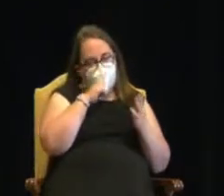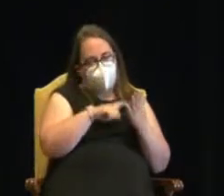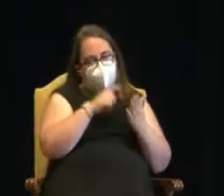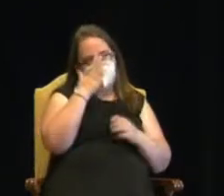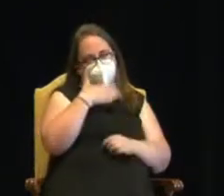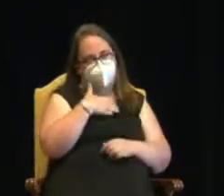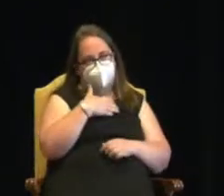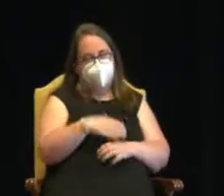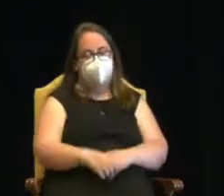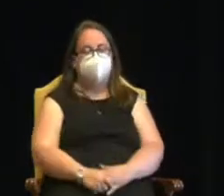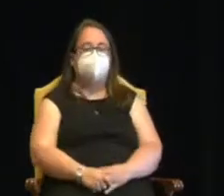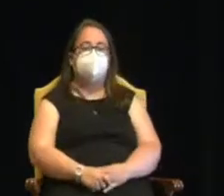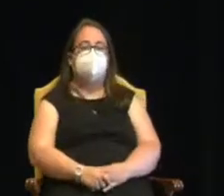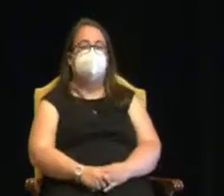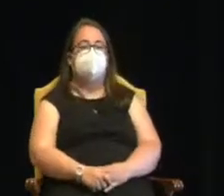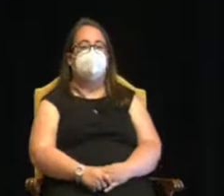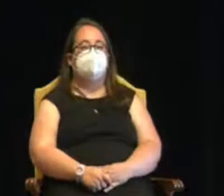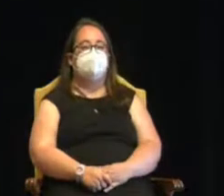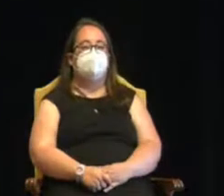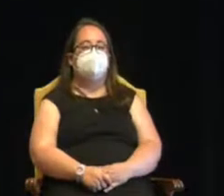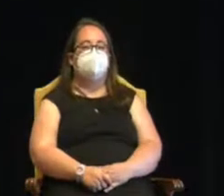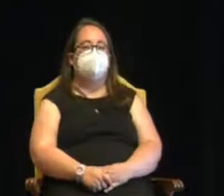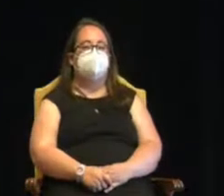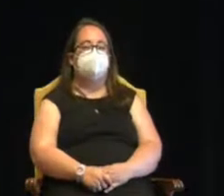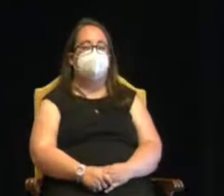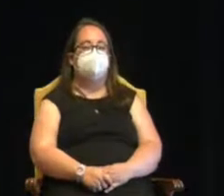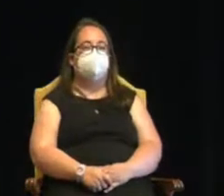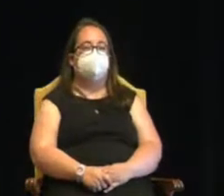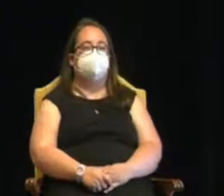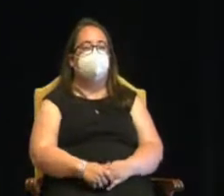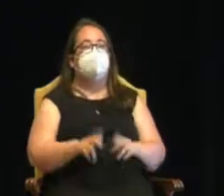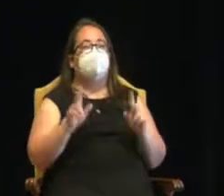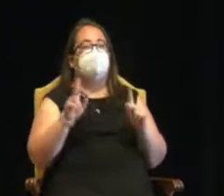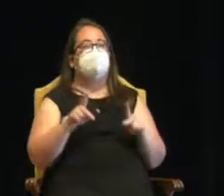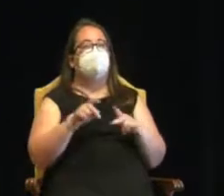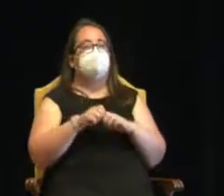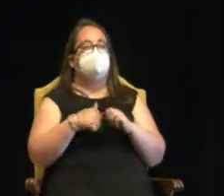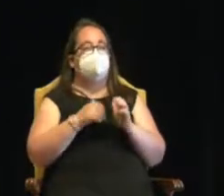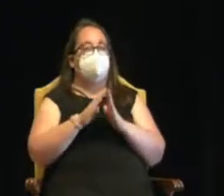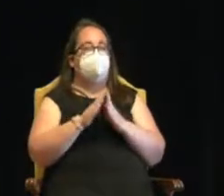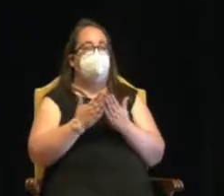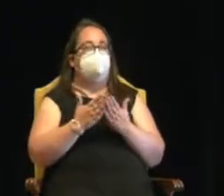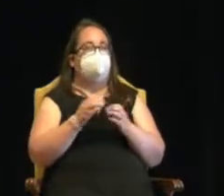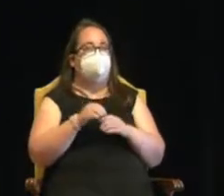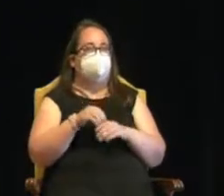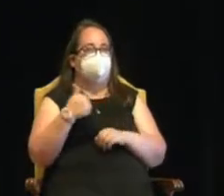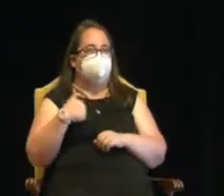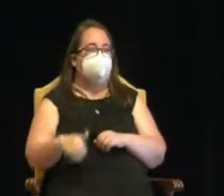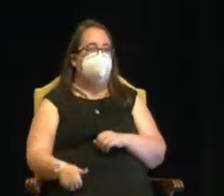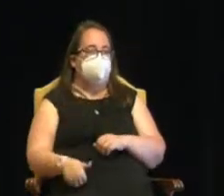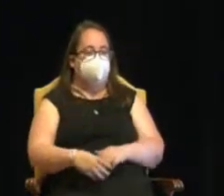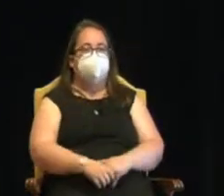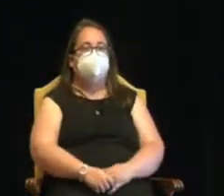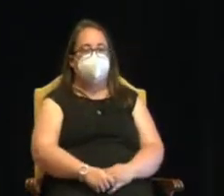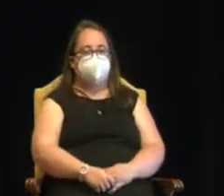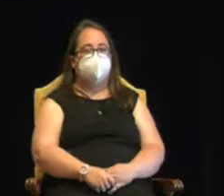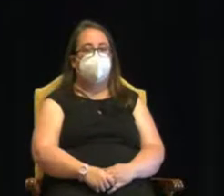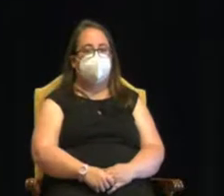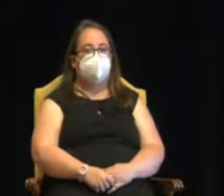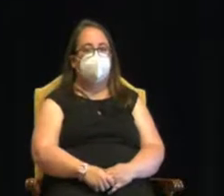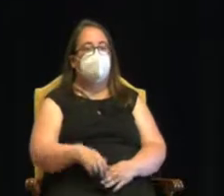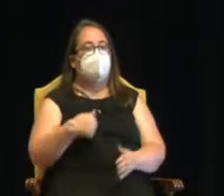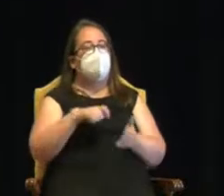And, you know, most of all, the person who's in my novels is me. I'm writing